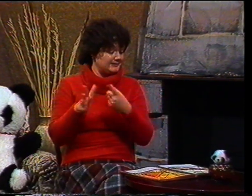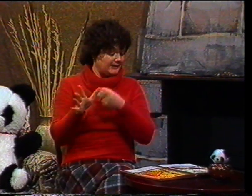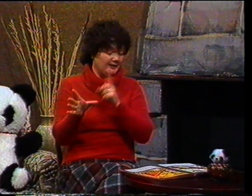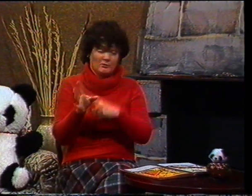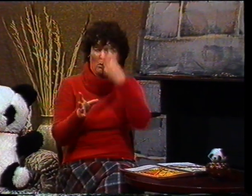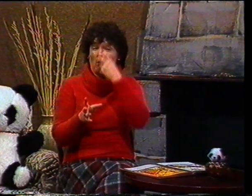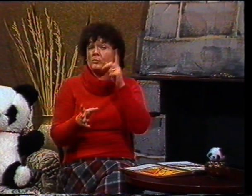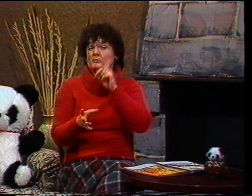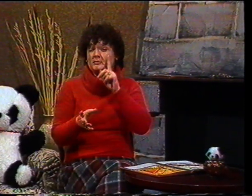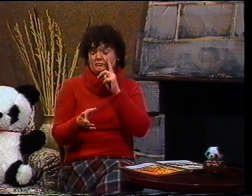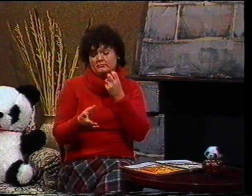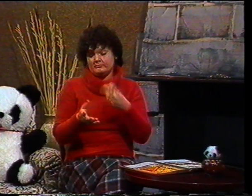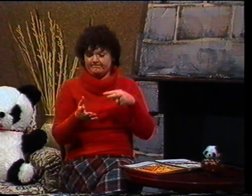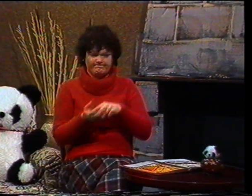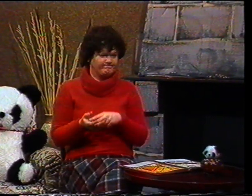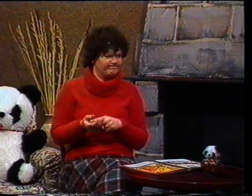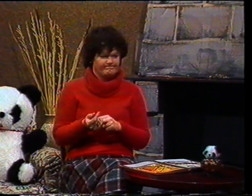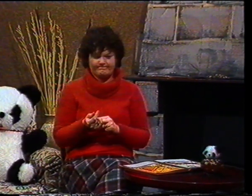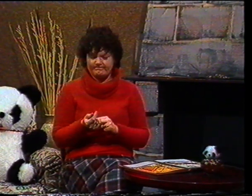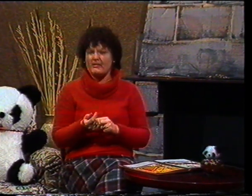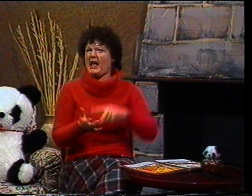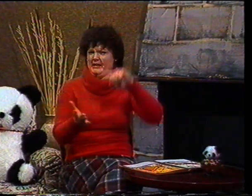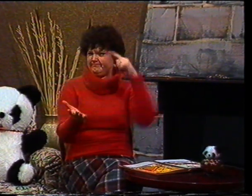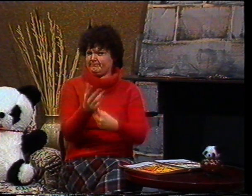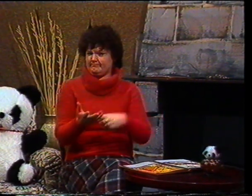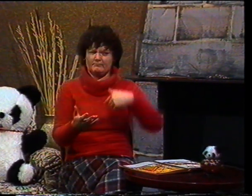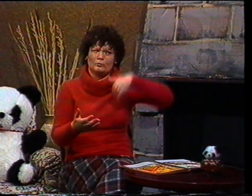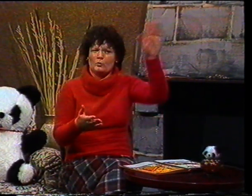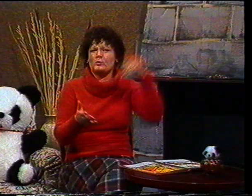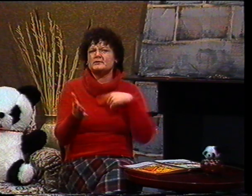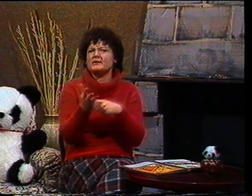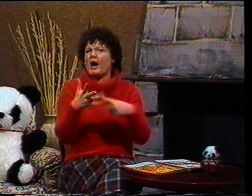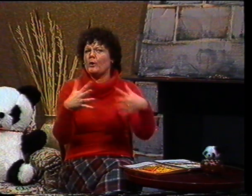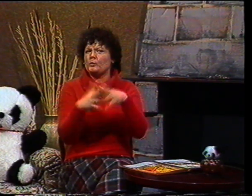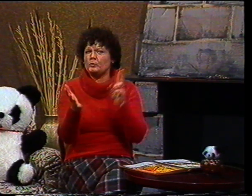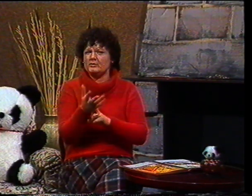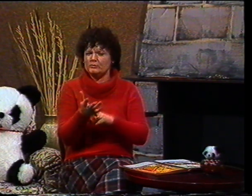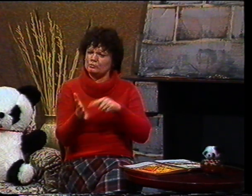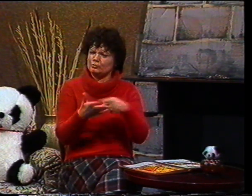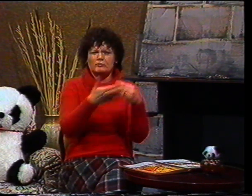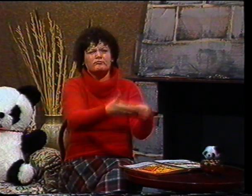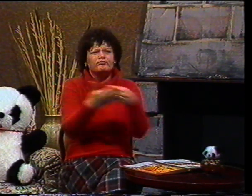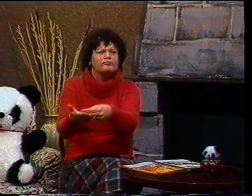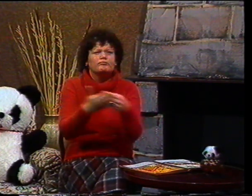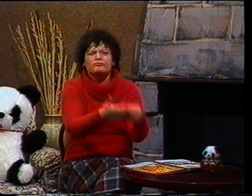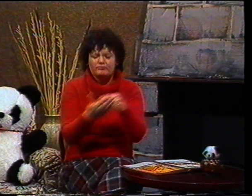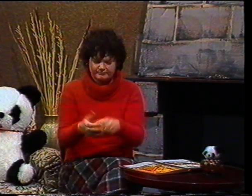So one day, the old woman got up, and she decided, I'll go to town to do some shopping.